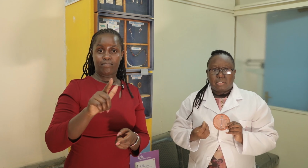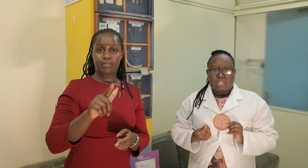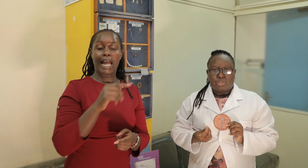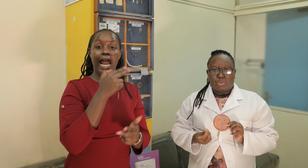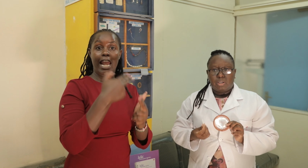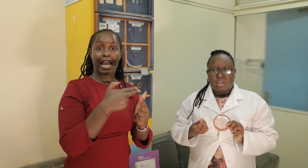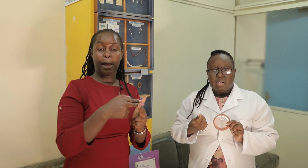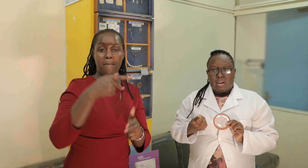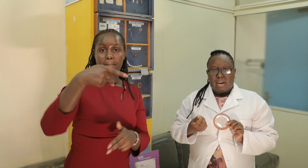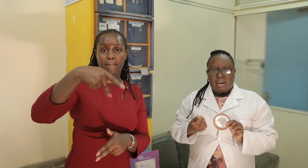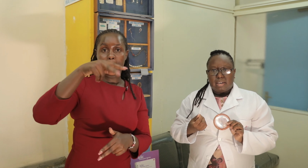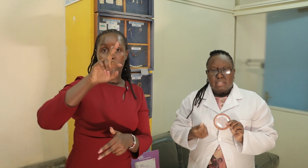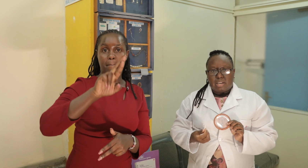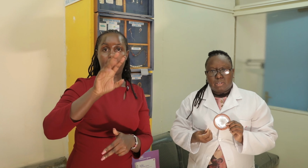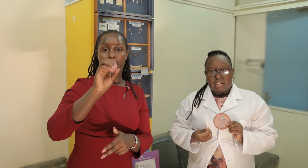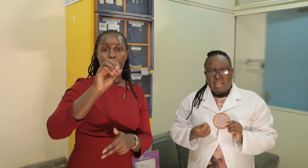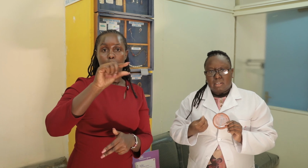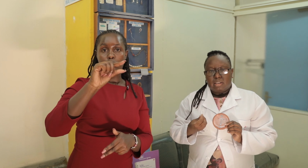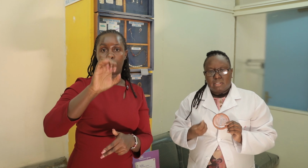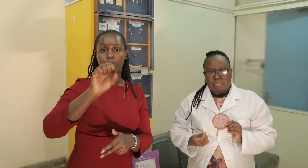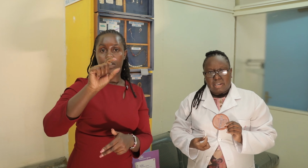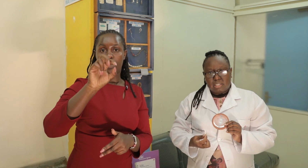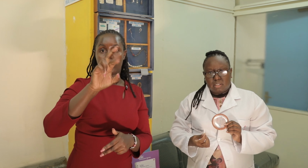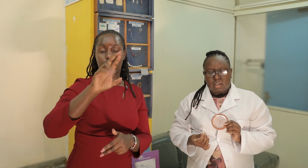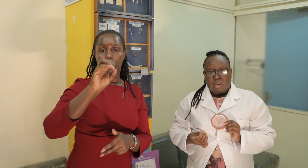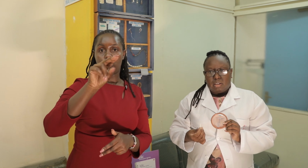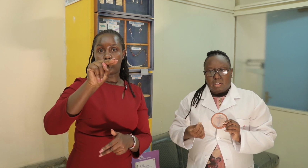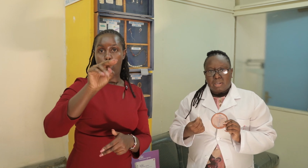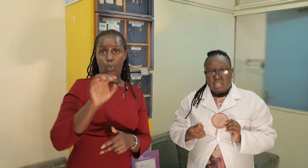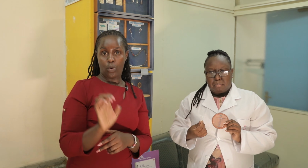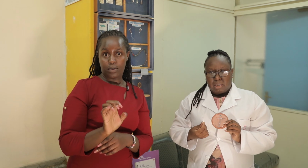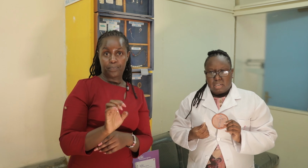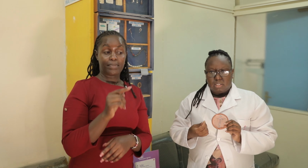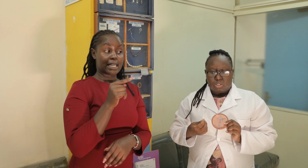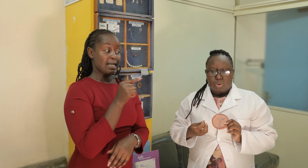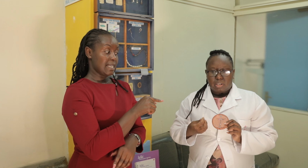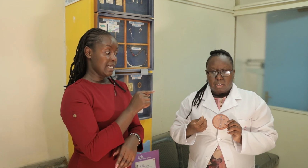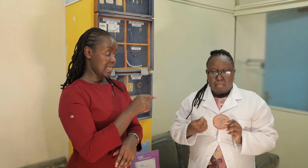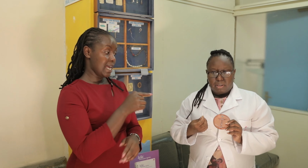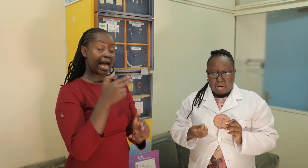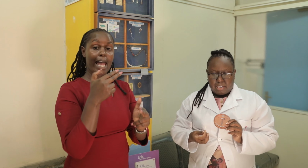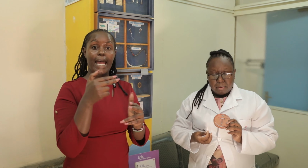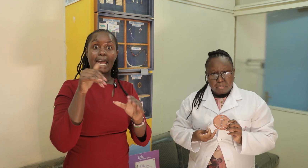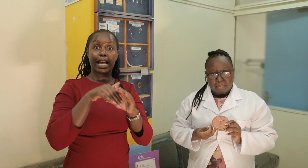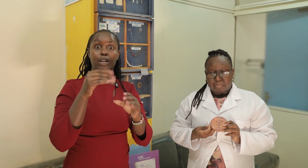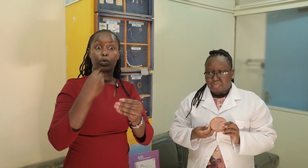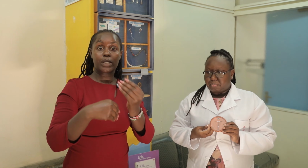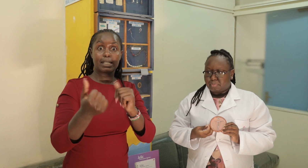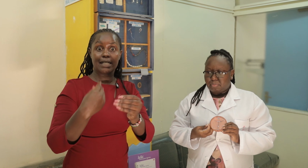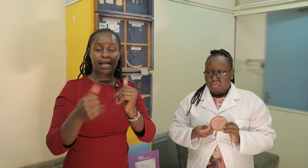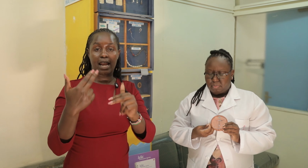a progesterone intrauterine device. The one in the market is called Mirena.